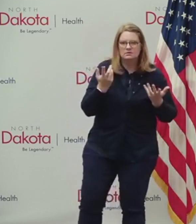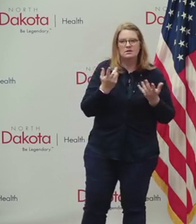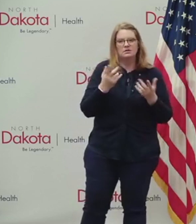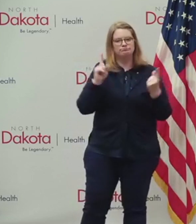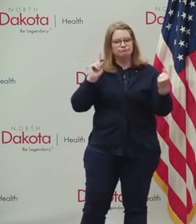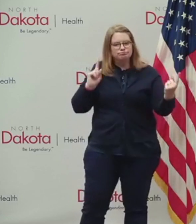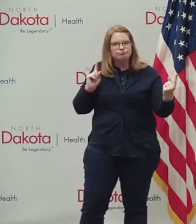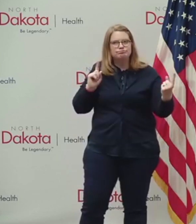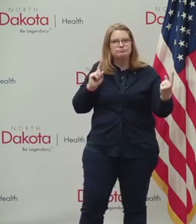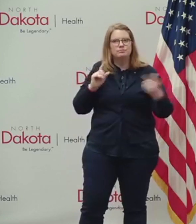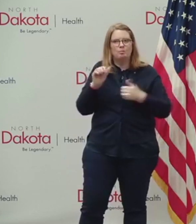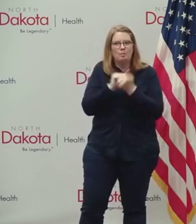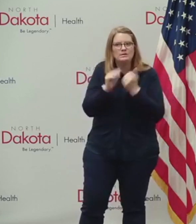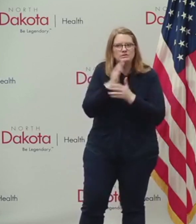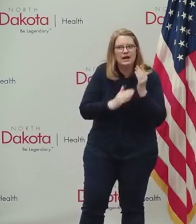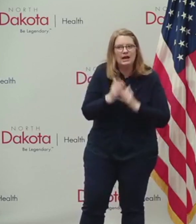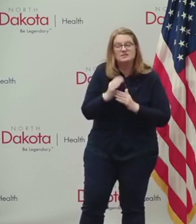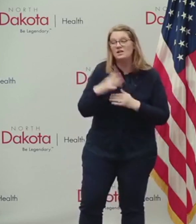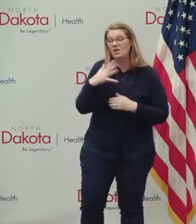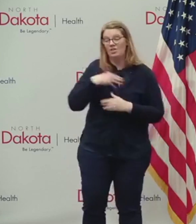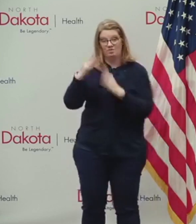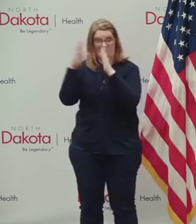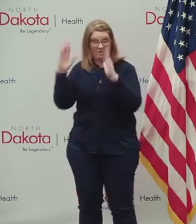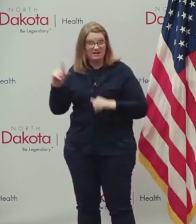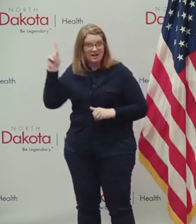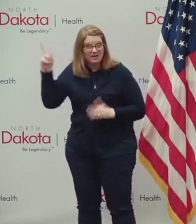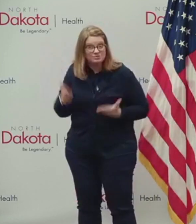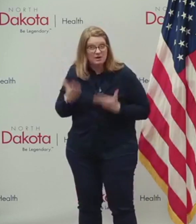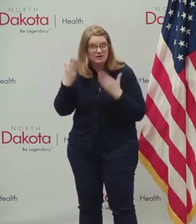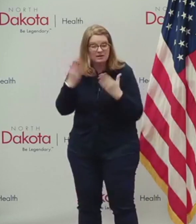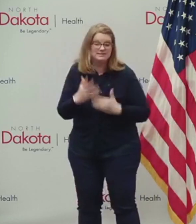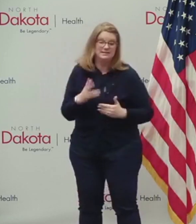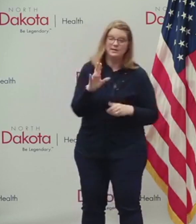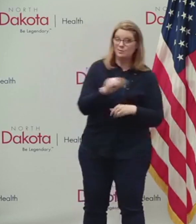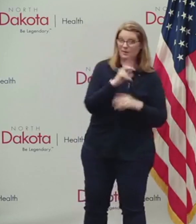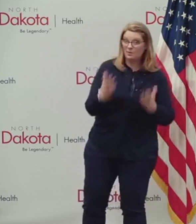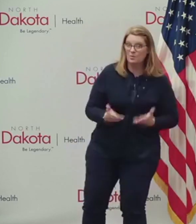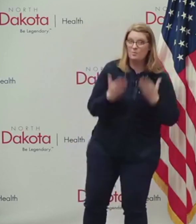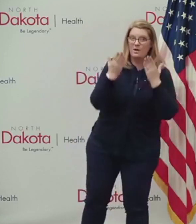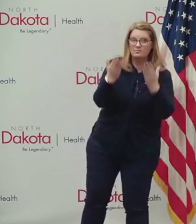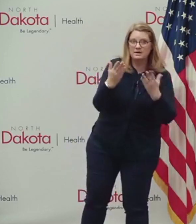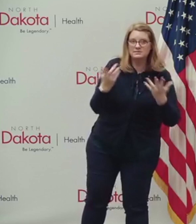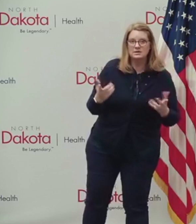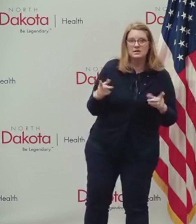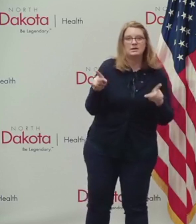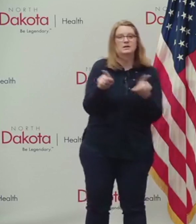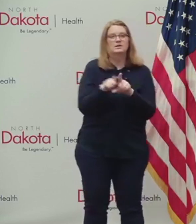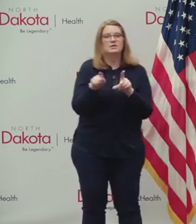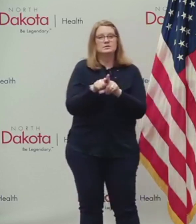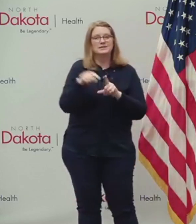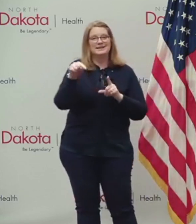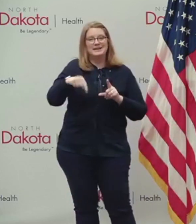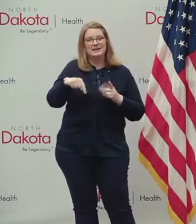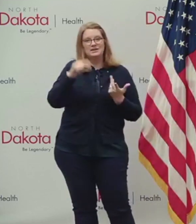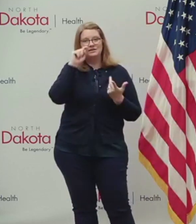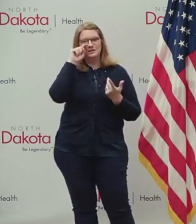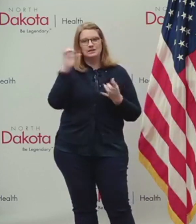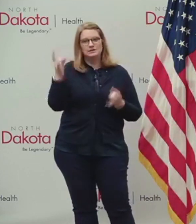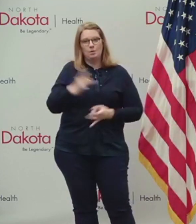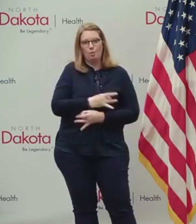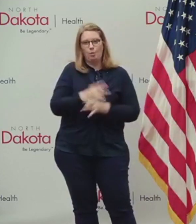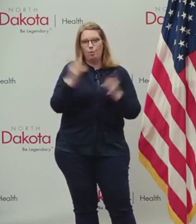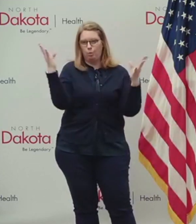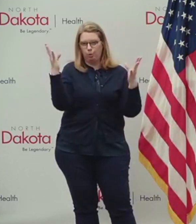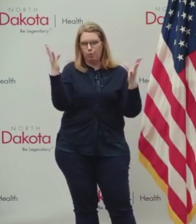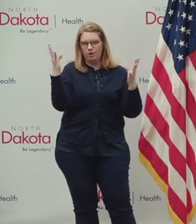has been recommending, that North Dakota has been recommending, especially with the recognition that we're in the middle of a COVID storm.